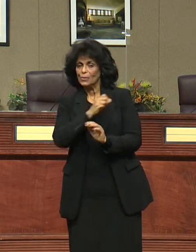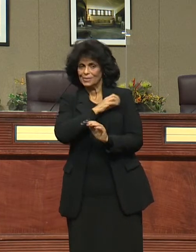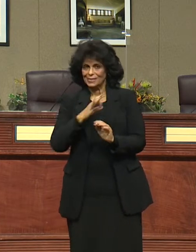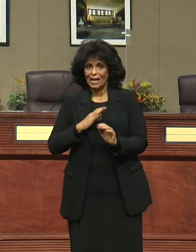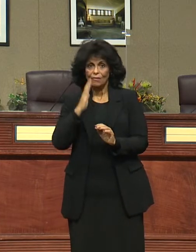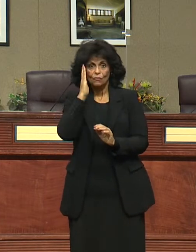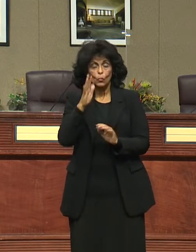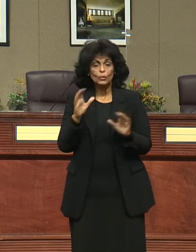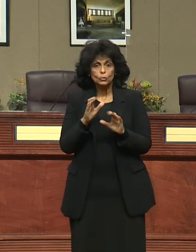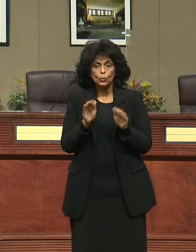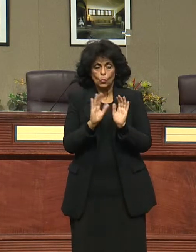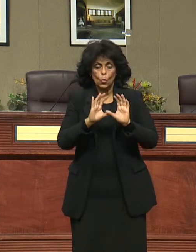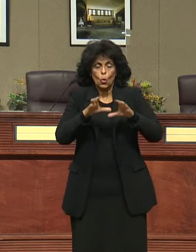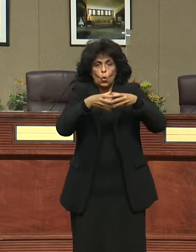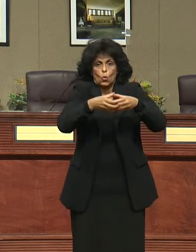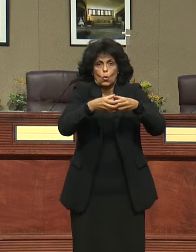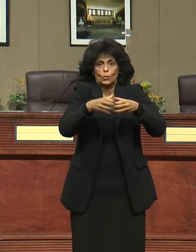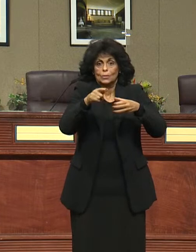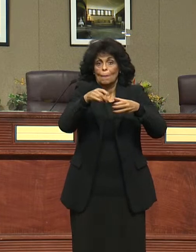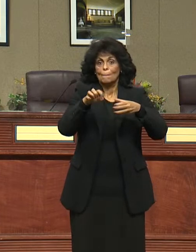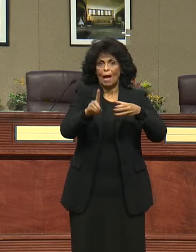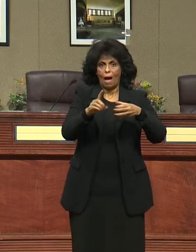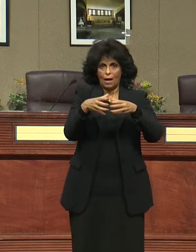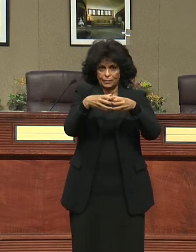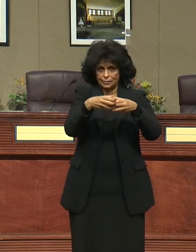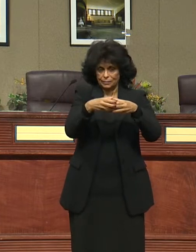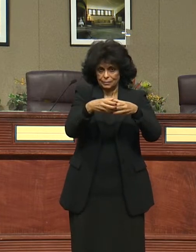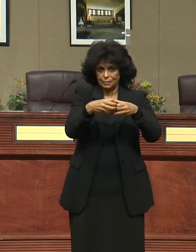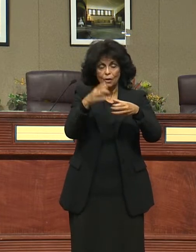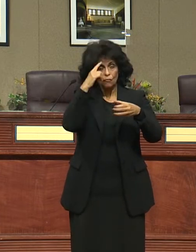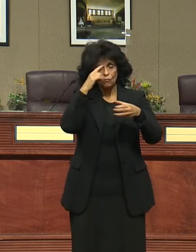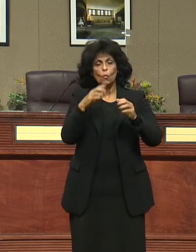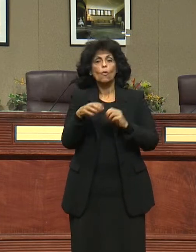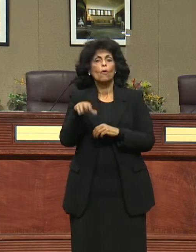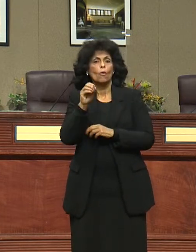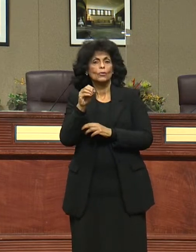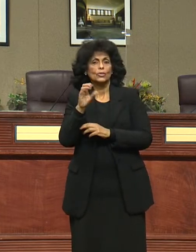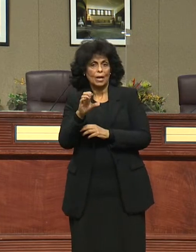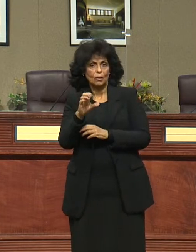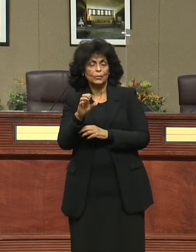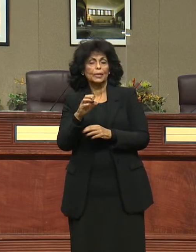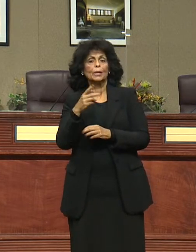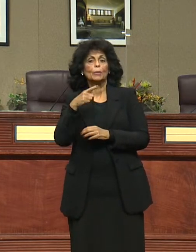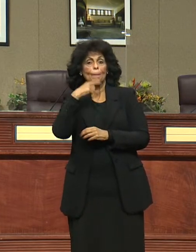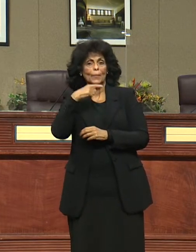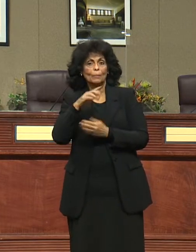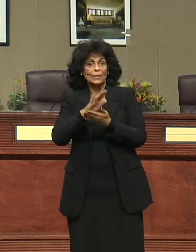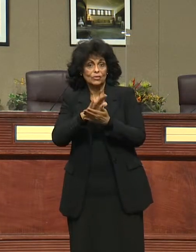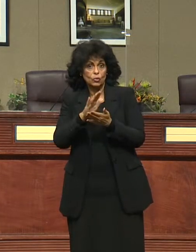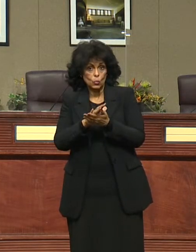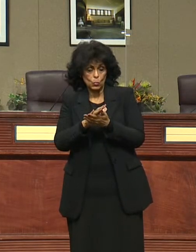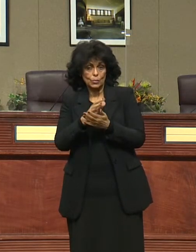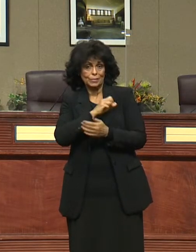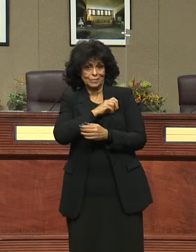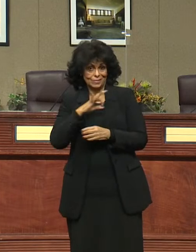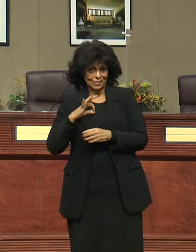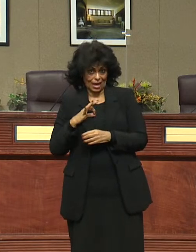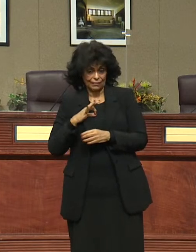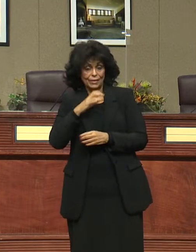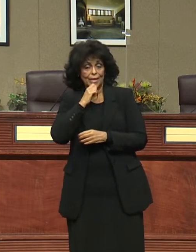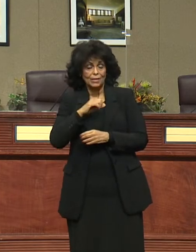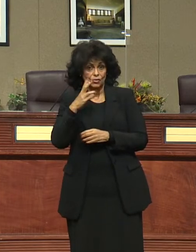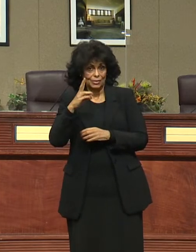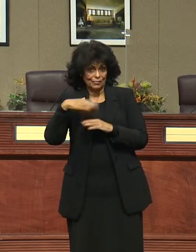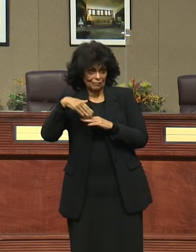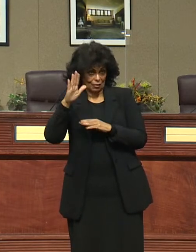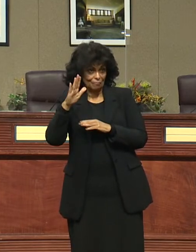closed pod for Orange County Public Schools staff, 65 plus. That will be coming